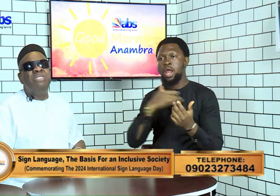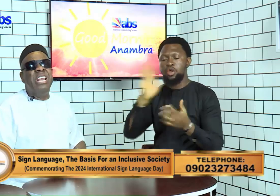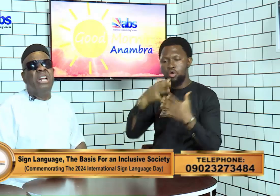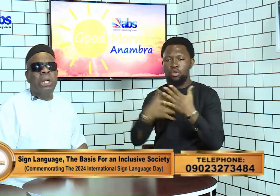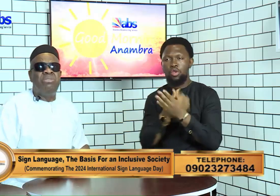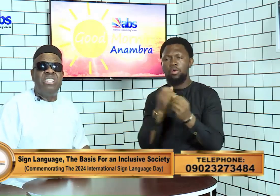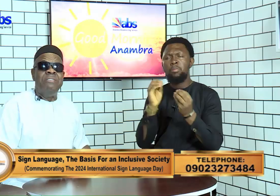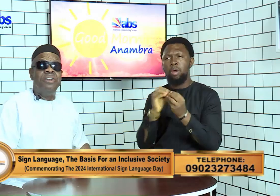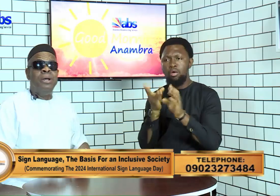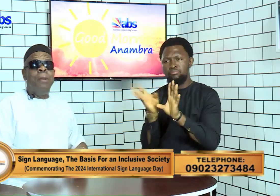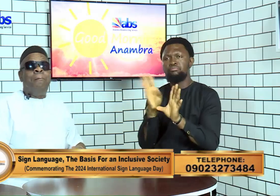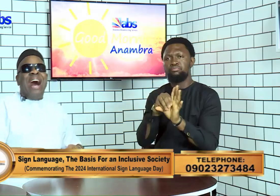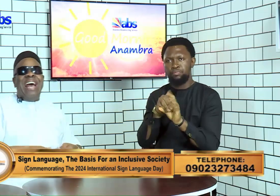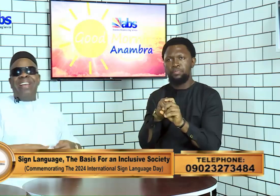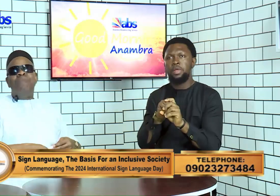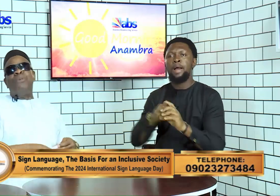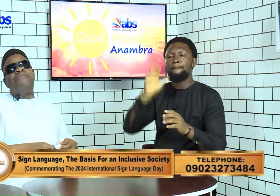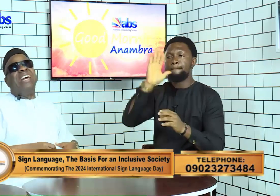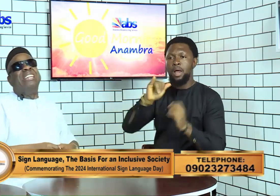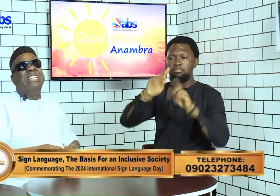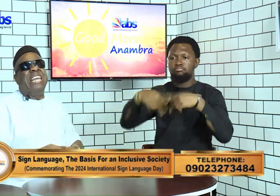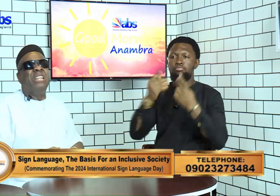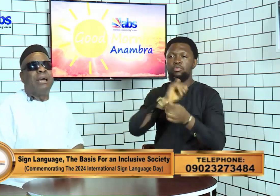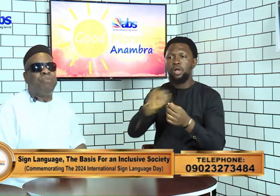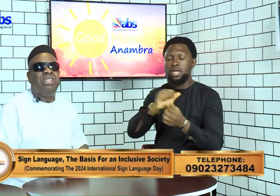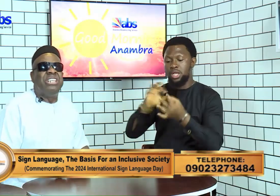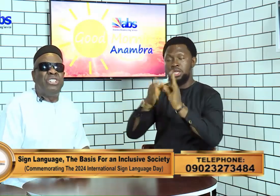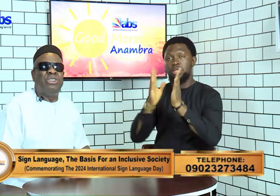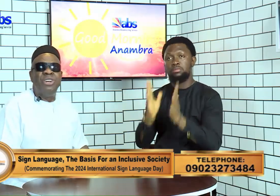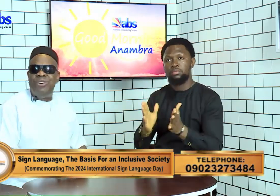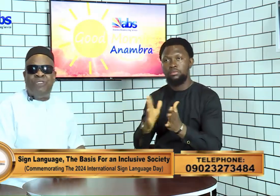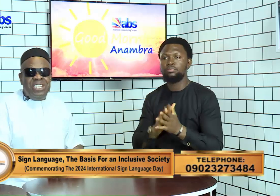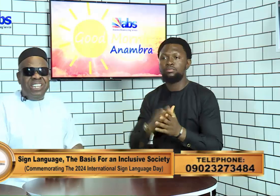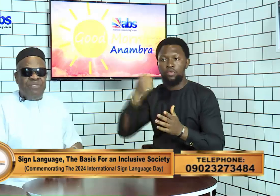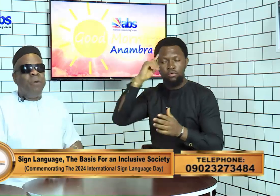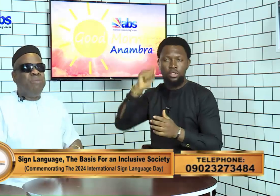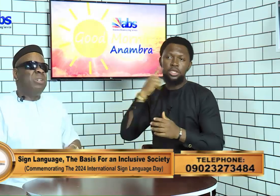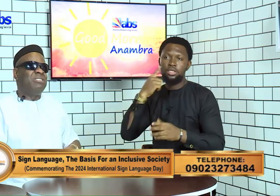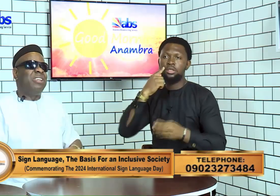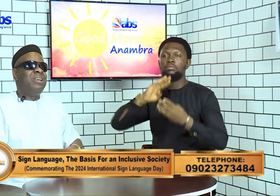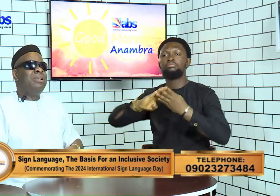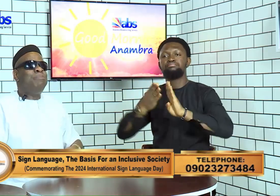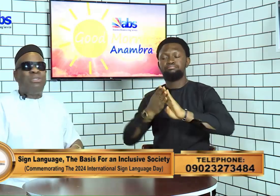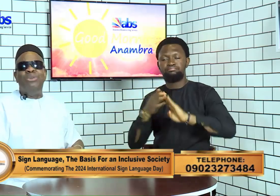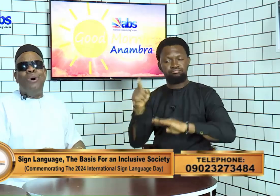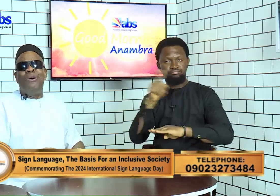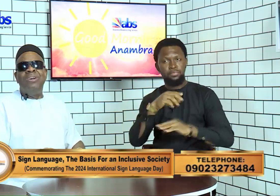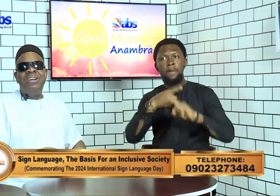news inclusive by providing interpretation for the deaf community.